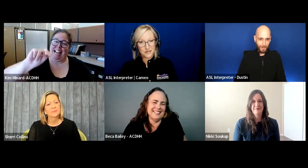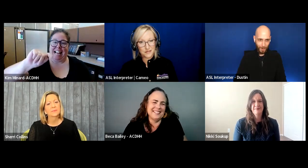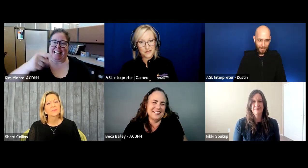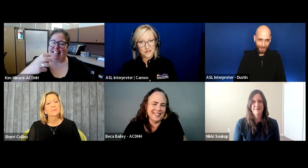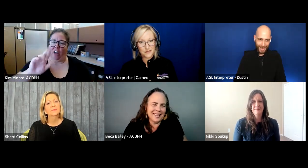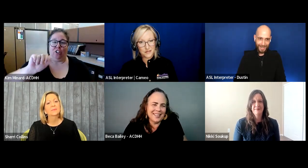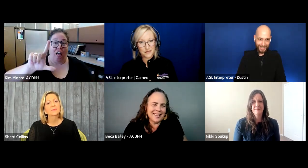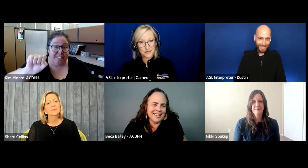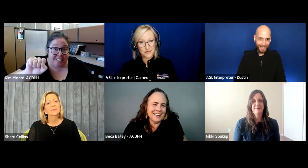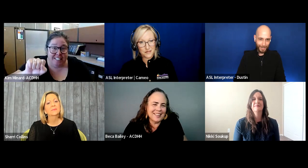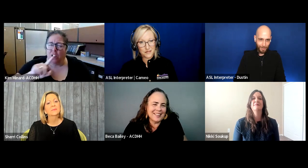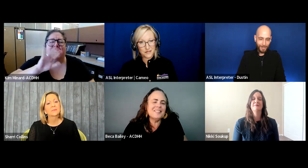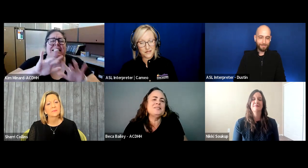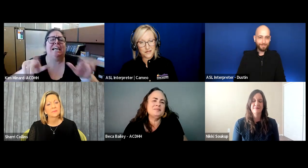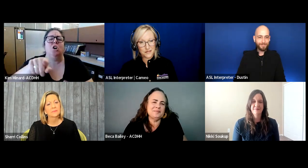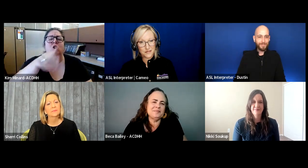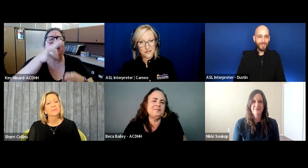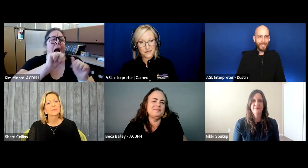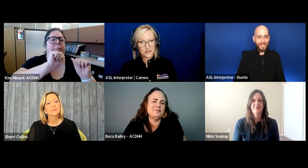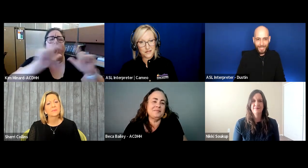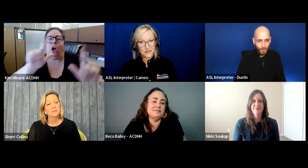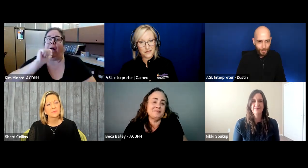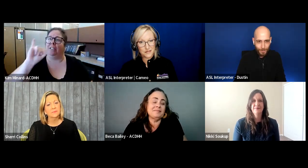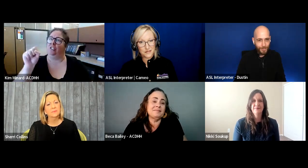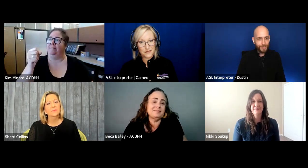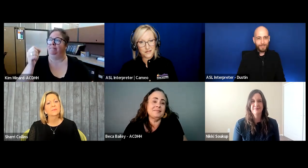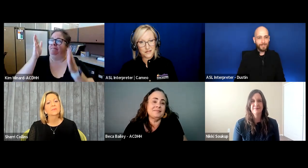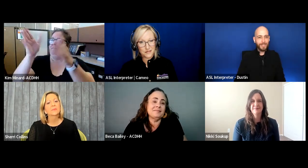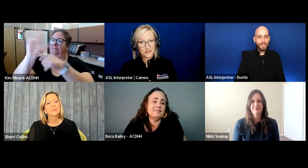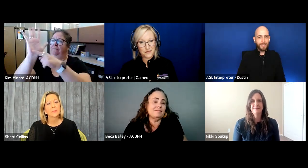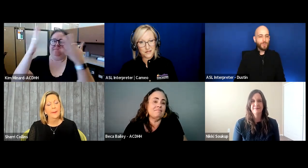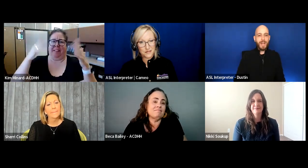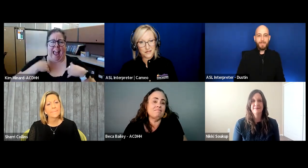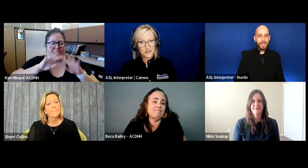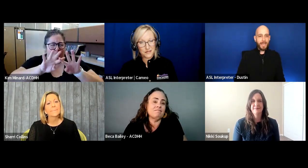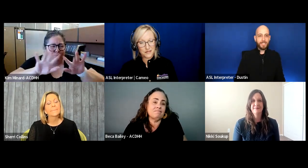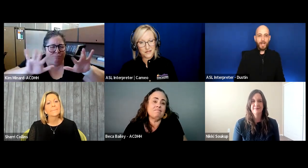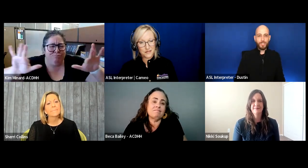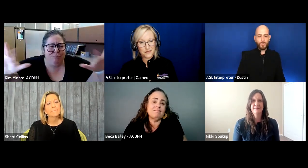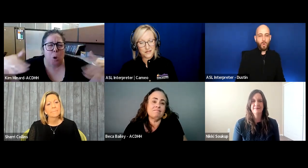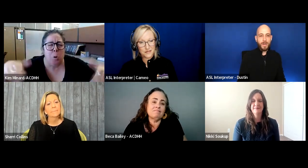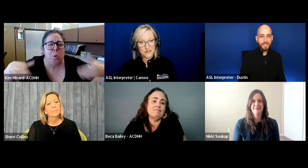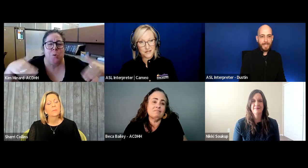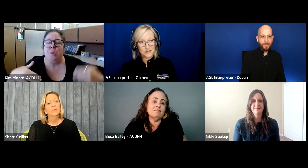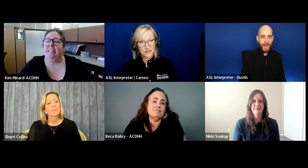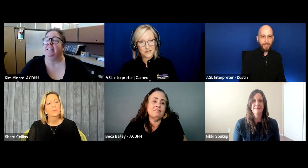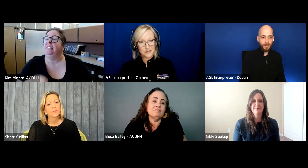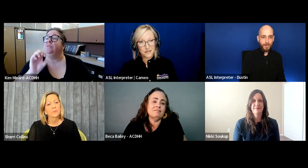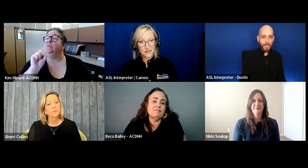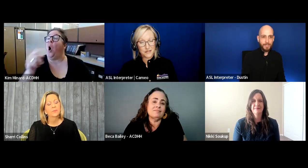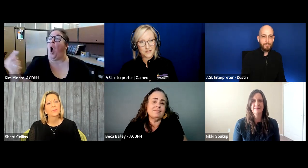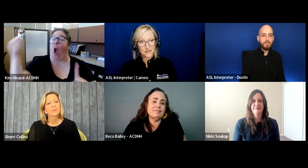We'll talk a little bit more about that in a little bit. The Eternals, you name it. It's not just one